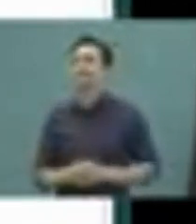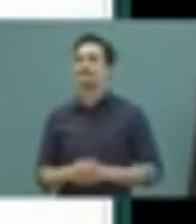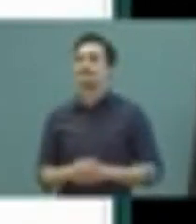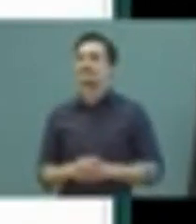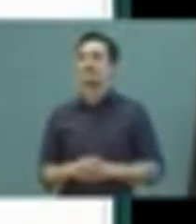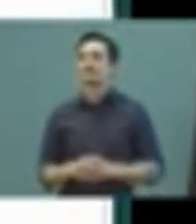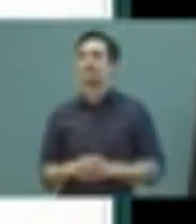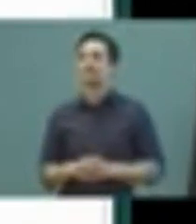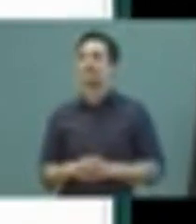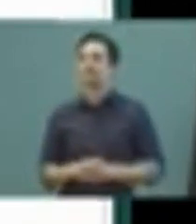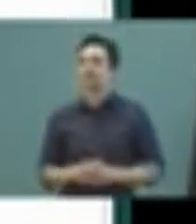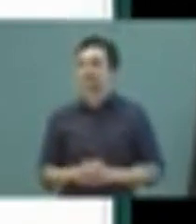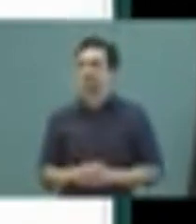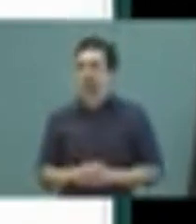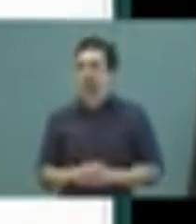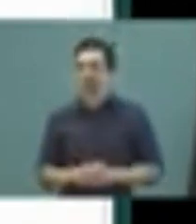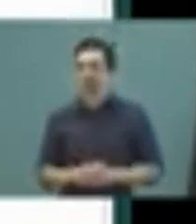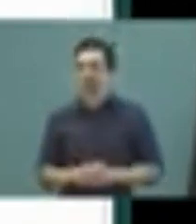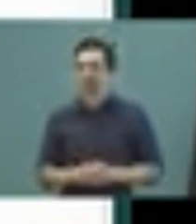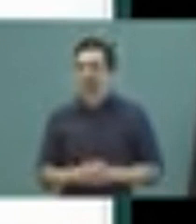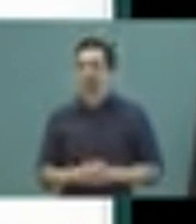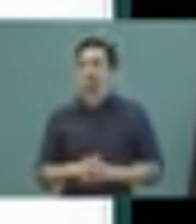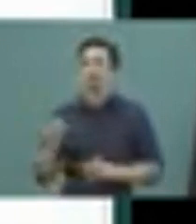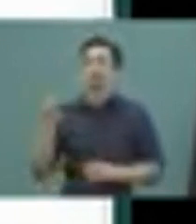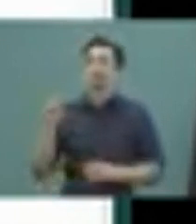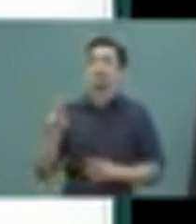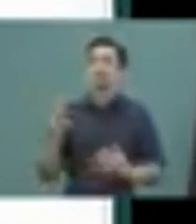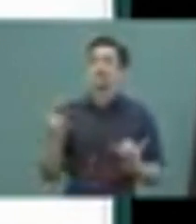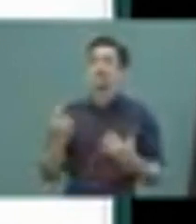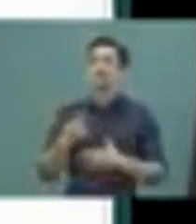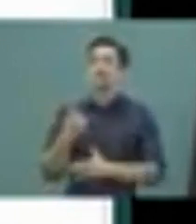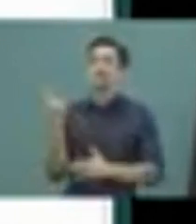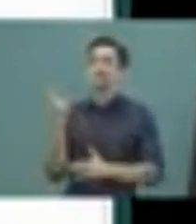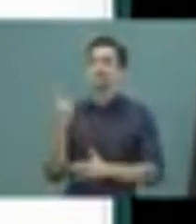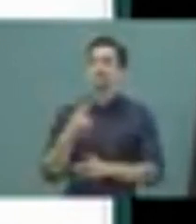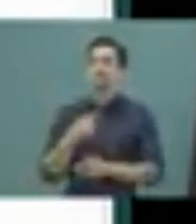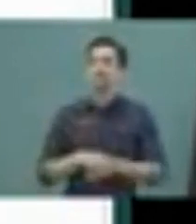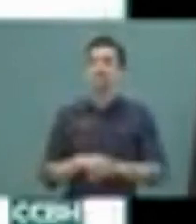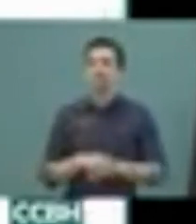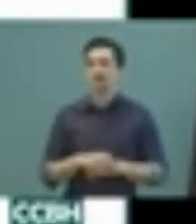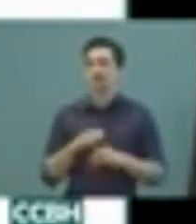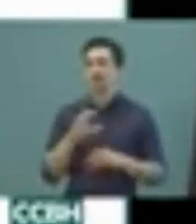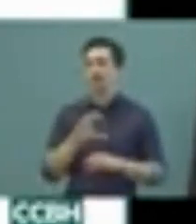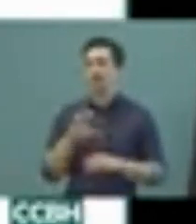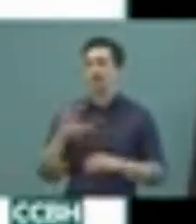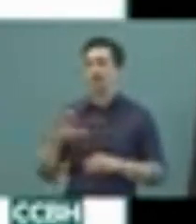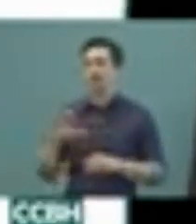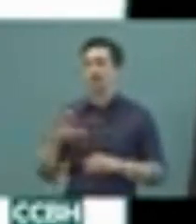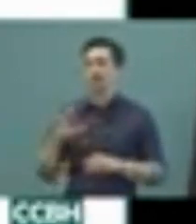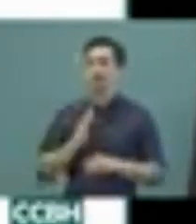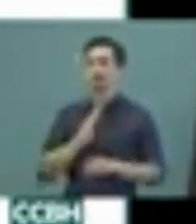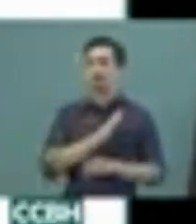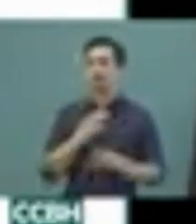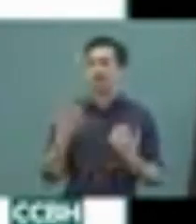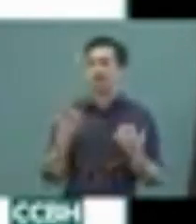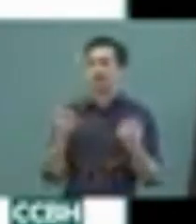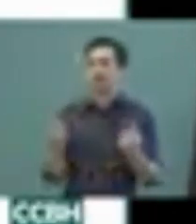All right. So today for the CCBH, or the Cuyahoga County Board of